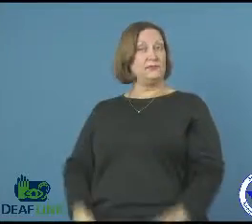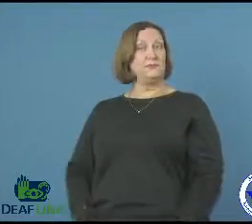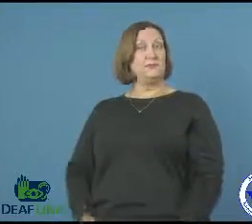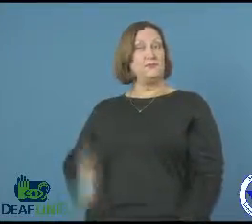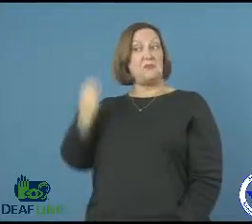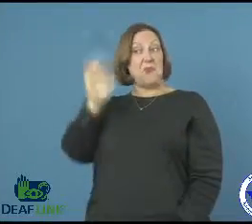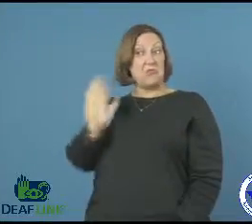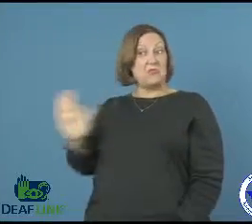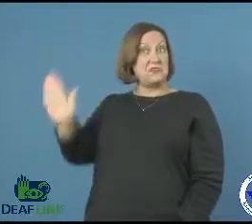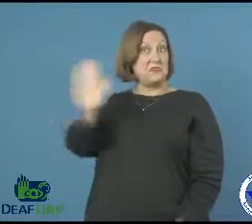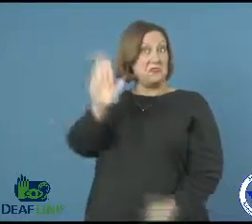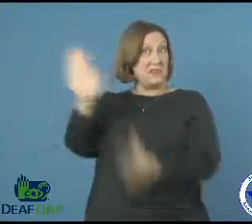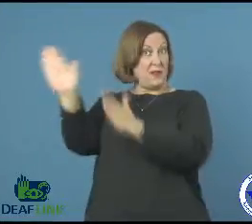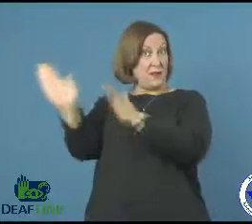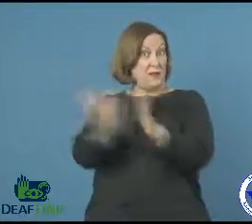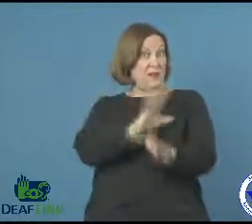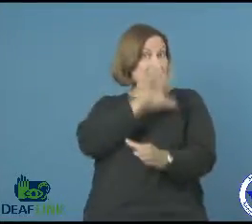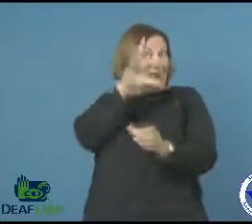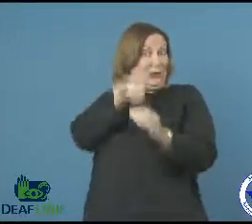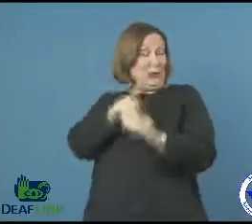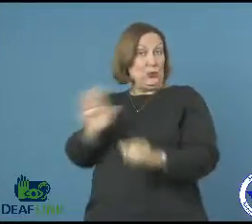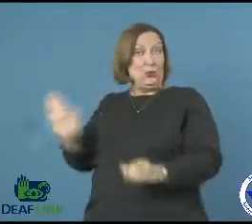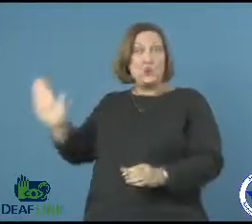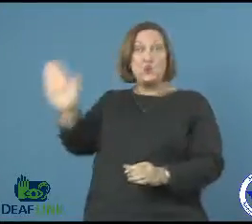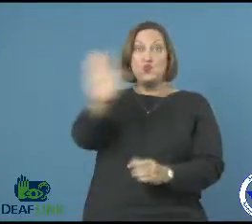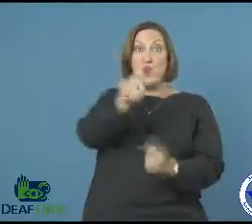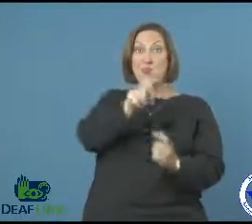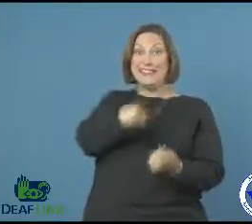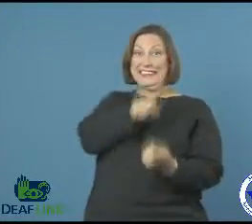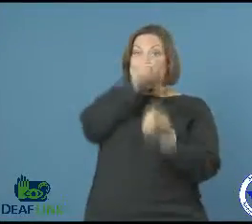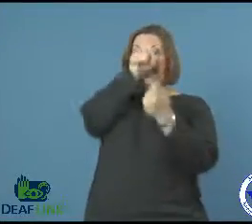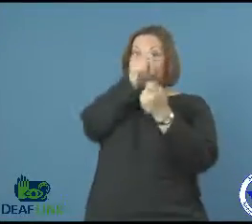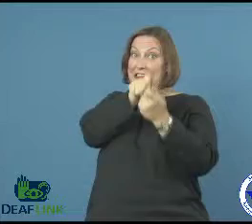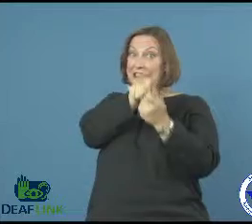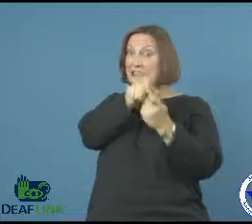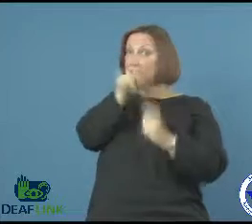Check whether those plans have considered your specific needs.